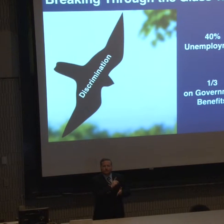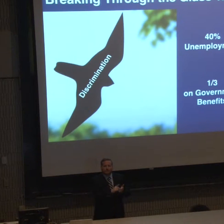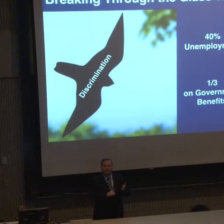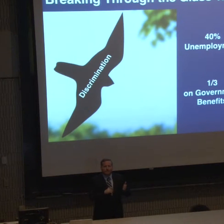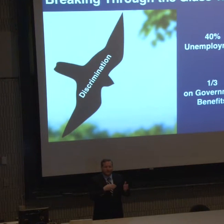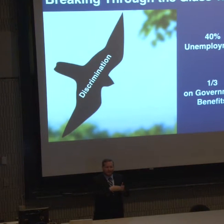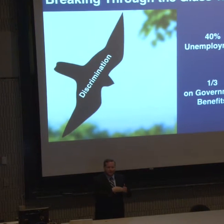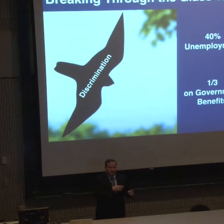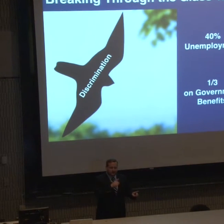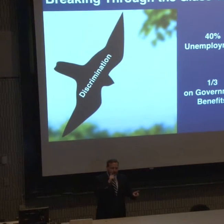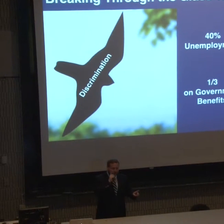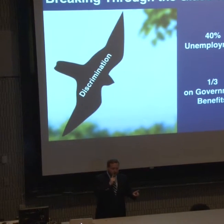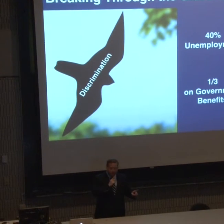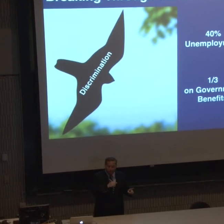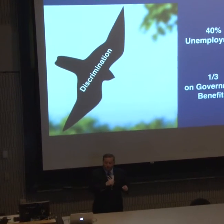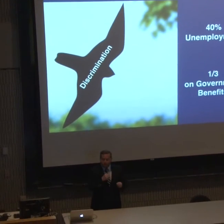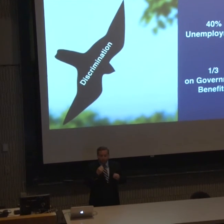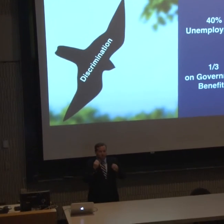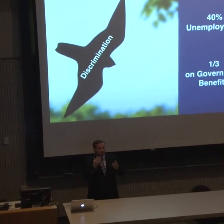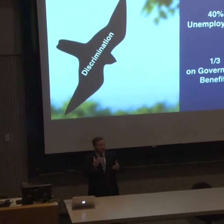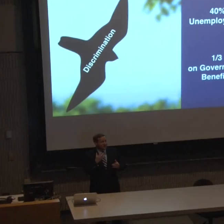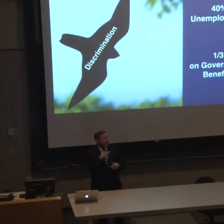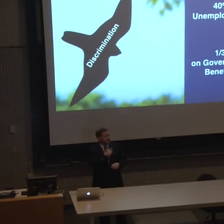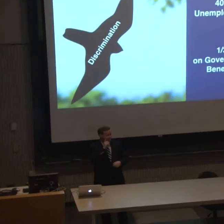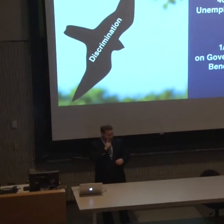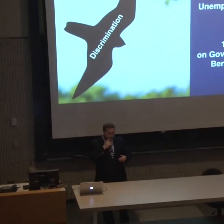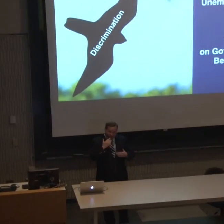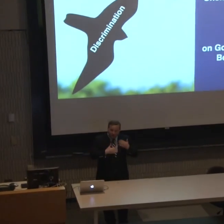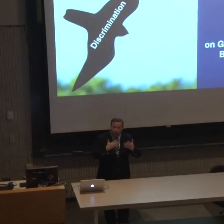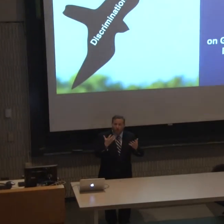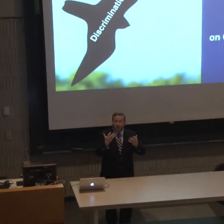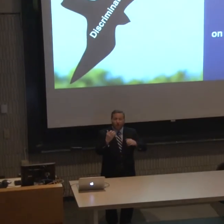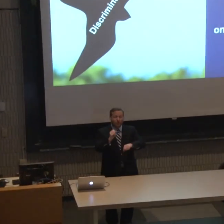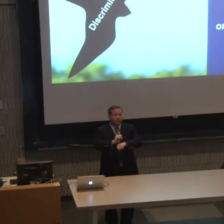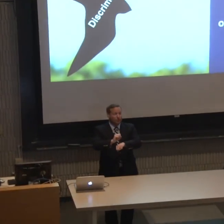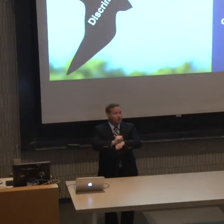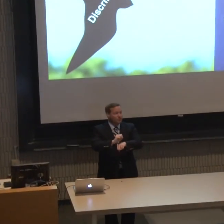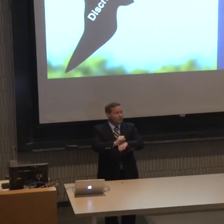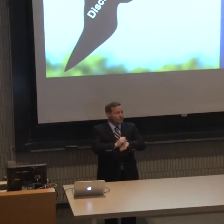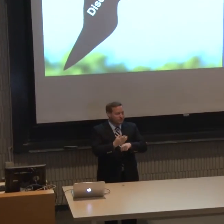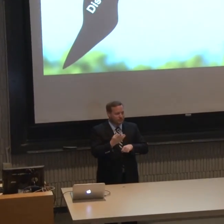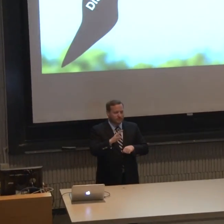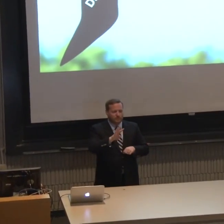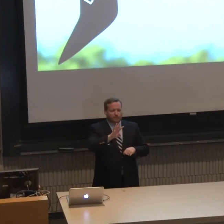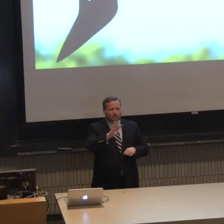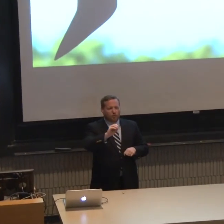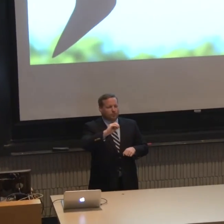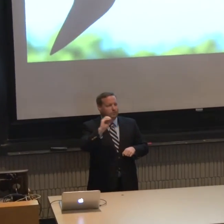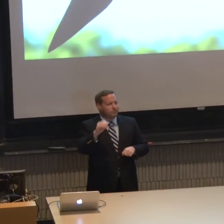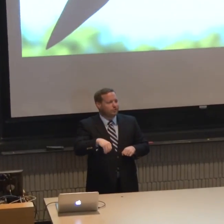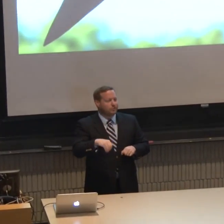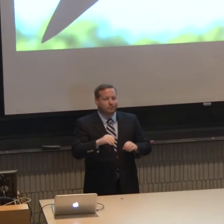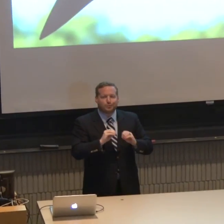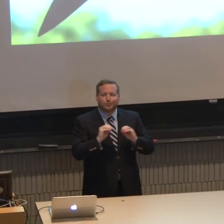sign language is really second class, that deaf people are less than. And if they actually want